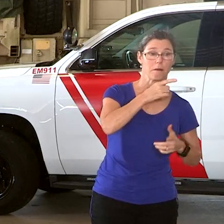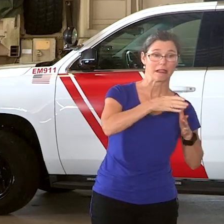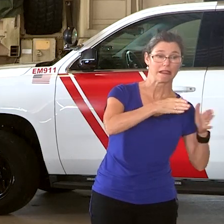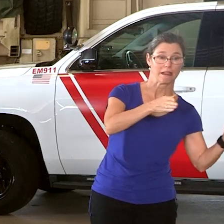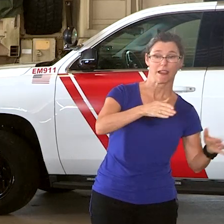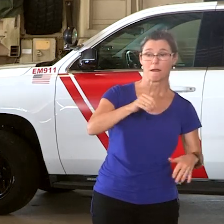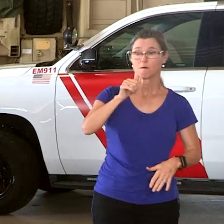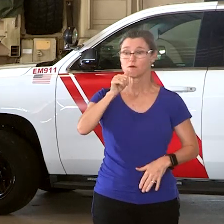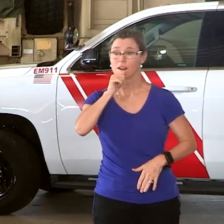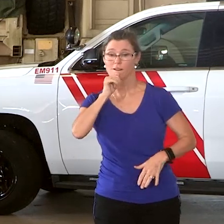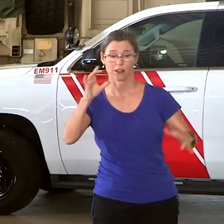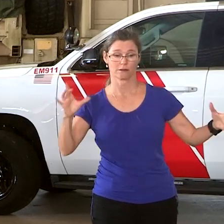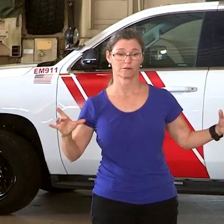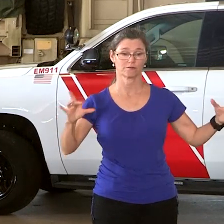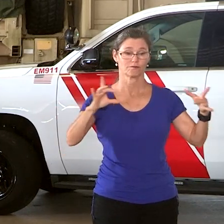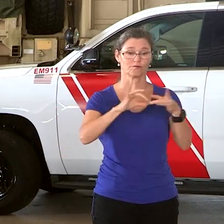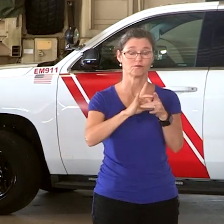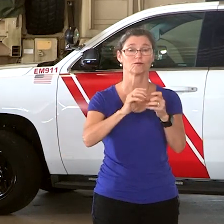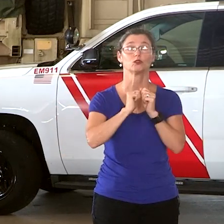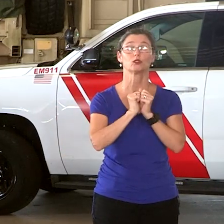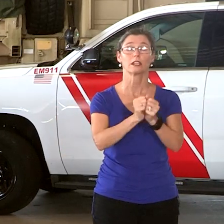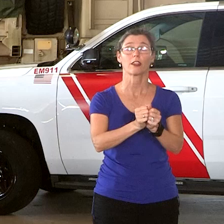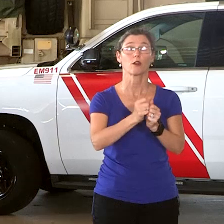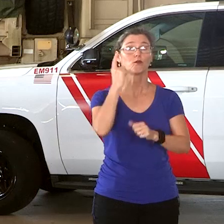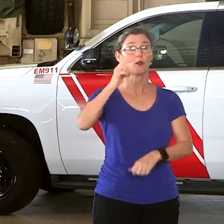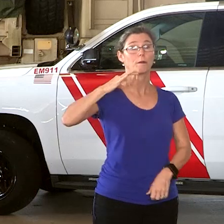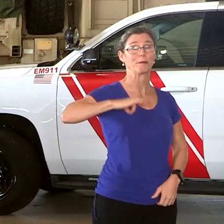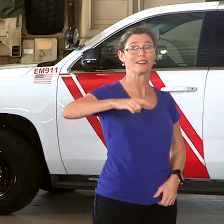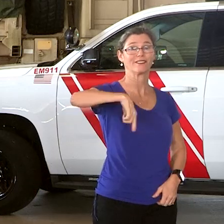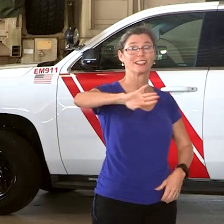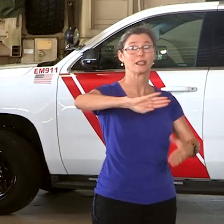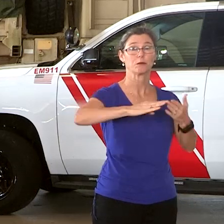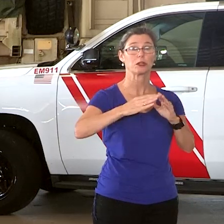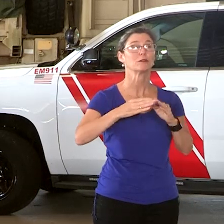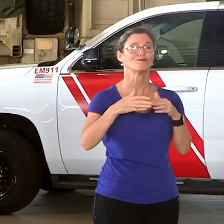together with a shared vision for the collective benefit of our community.